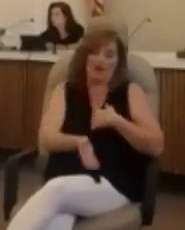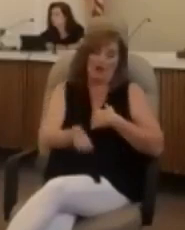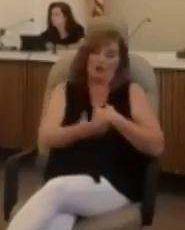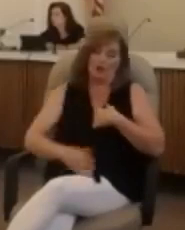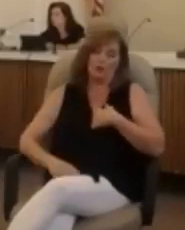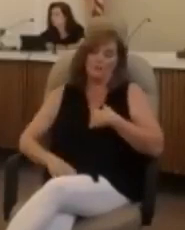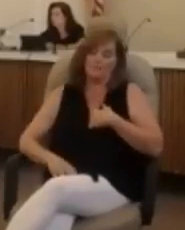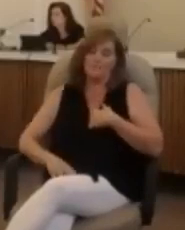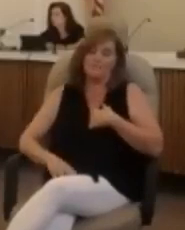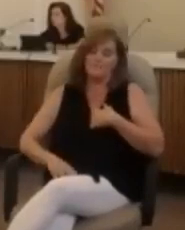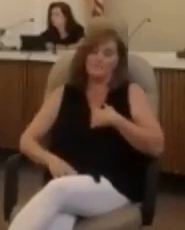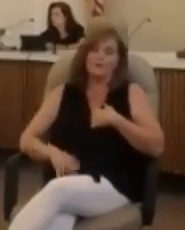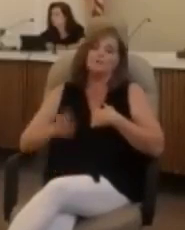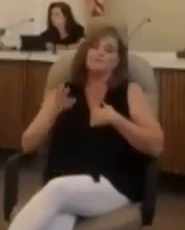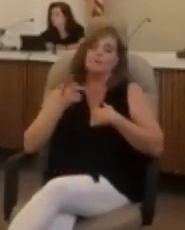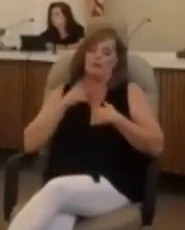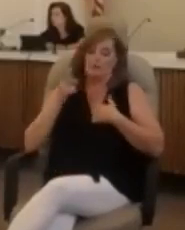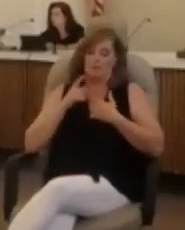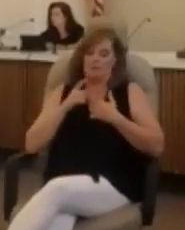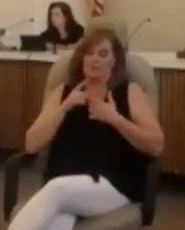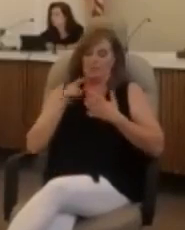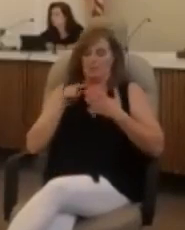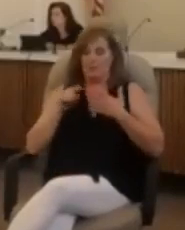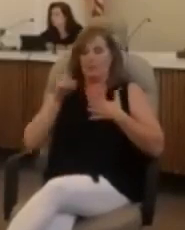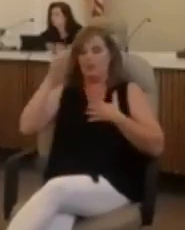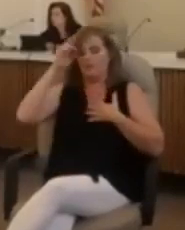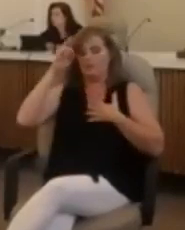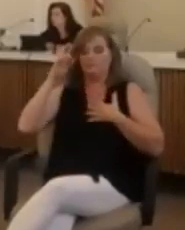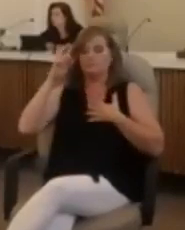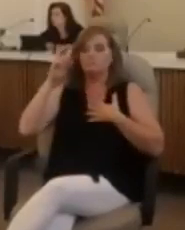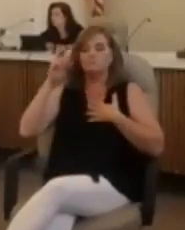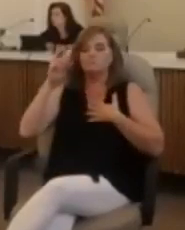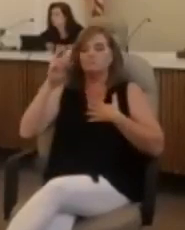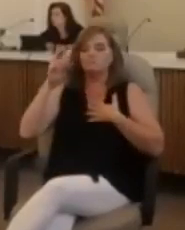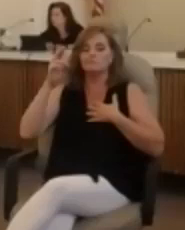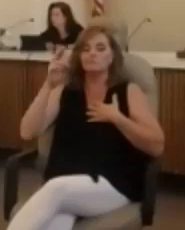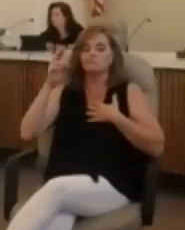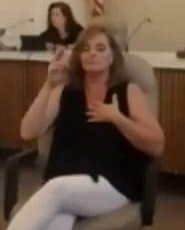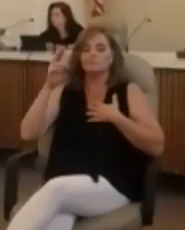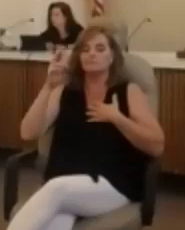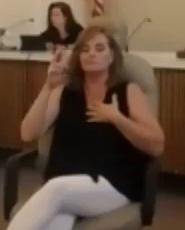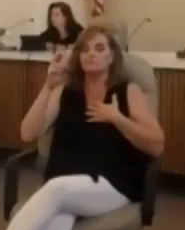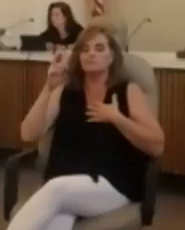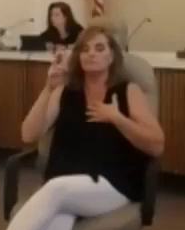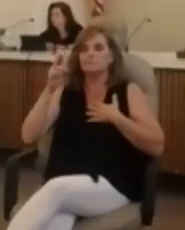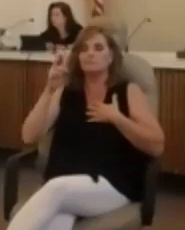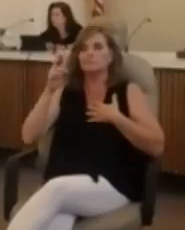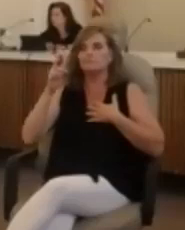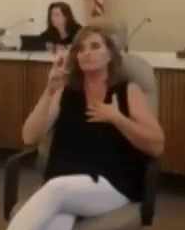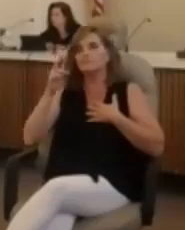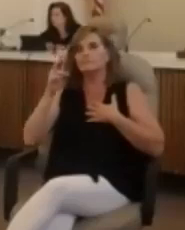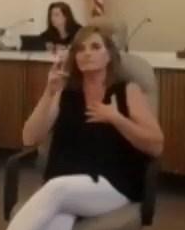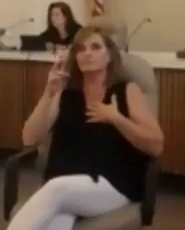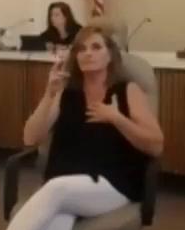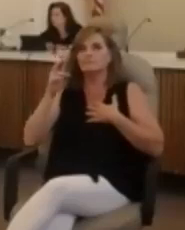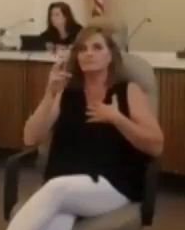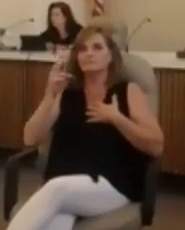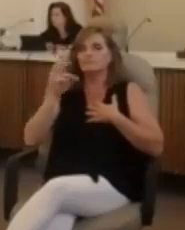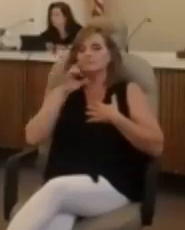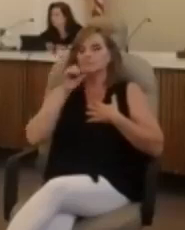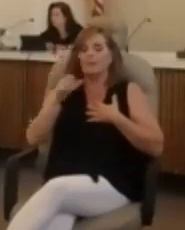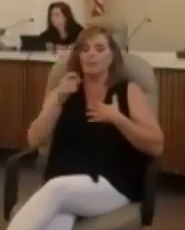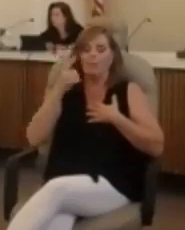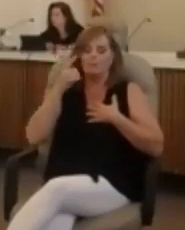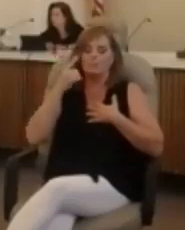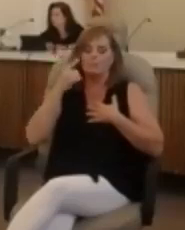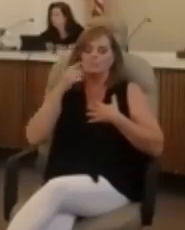And for those reasons, I won't vote for it. I wouldn't want to see it not pass, but I won't vote for the open